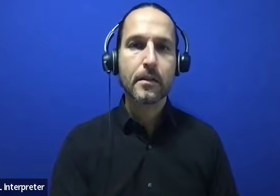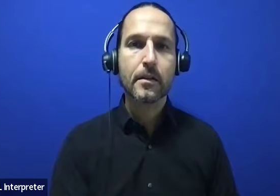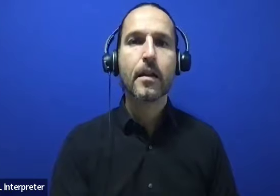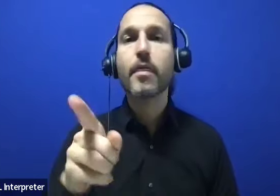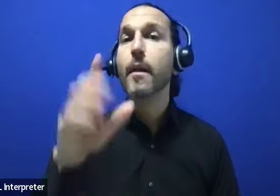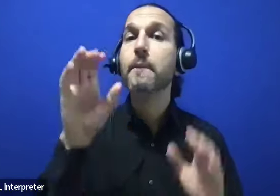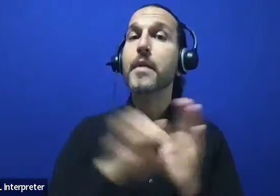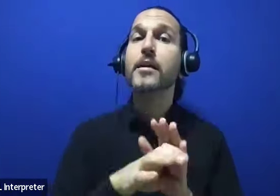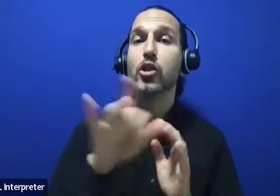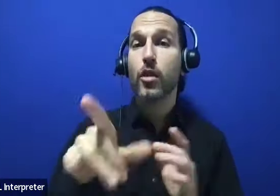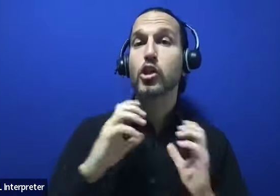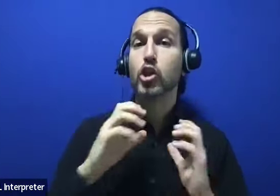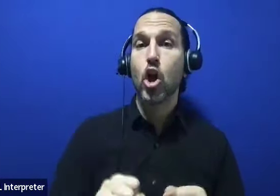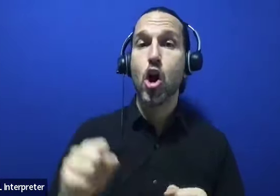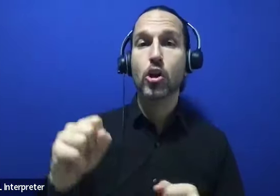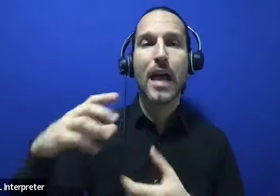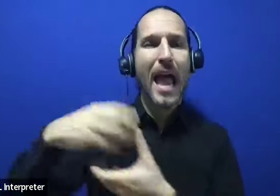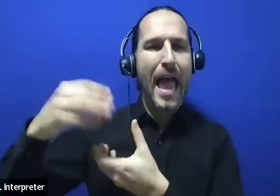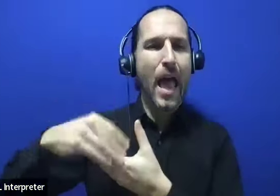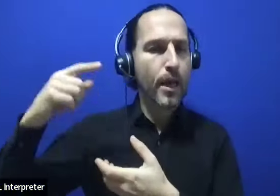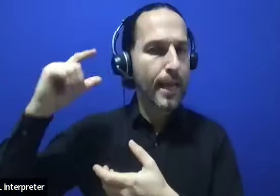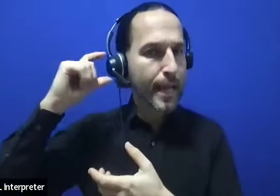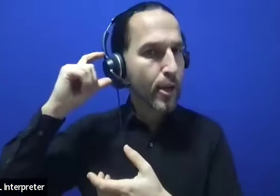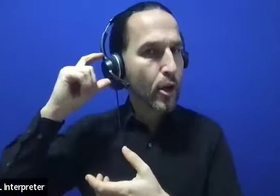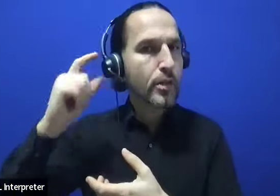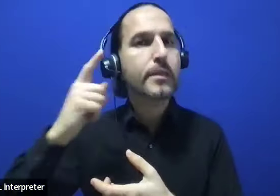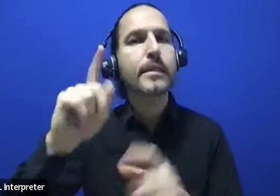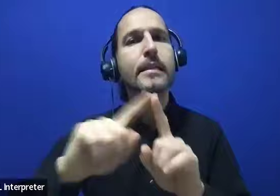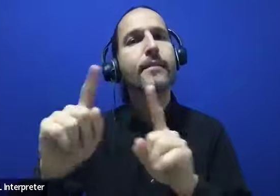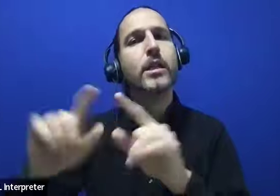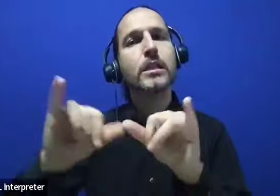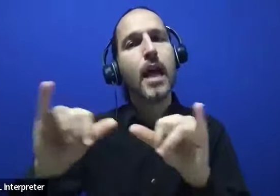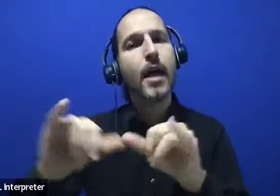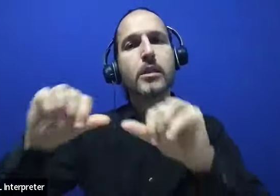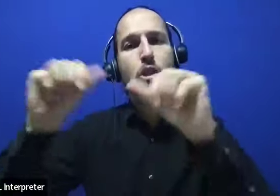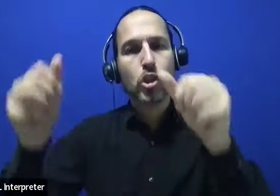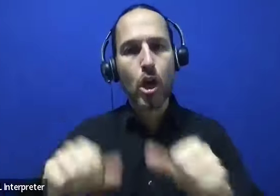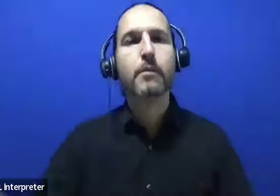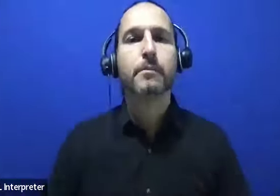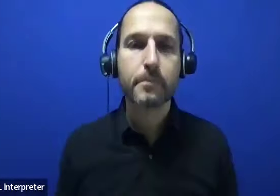Here's some pictures of some charged outer ears, and you can see the different kinds of shapes.